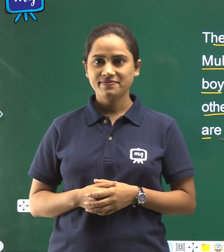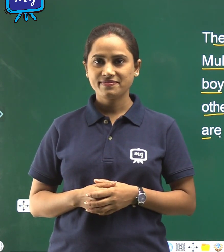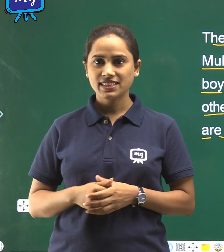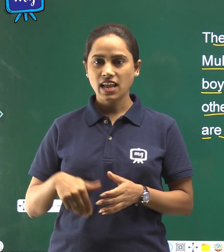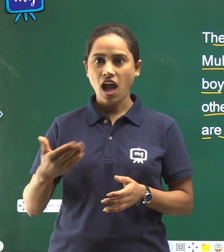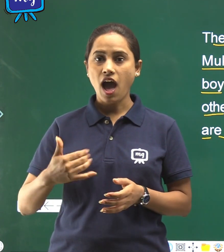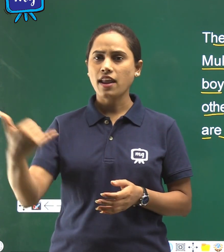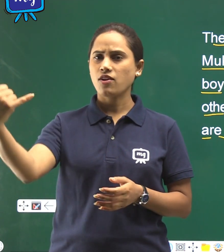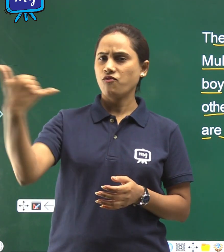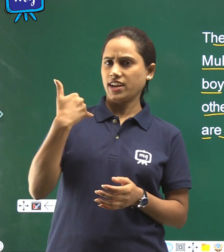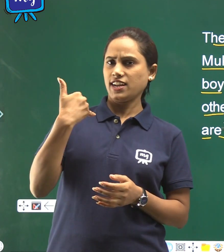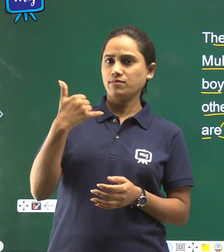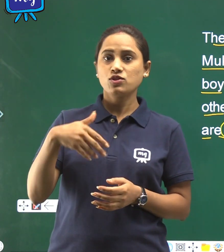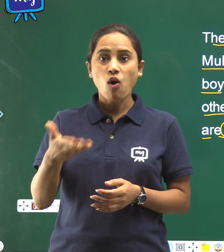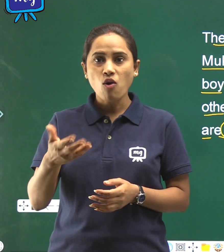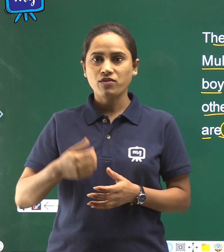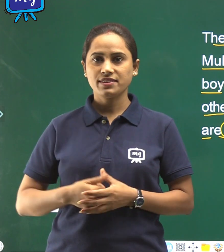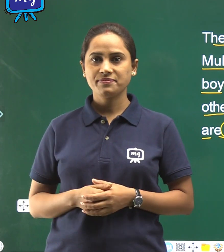are victims of